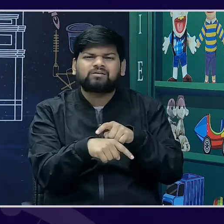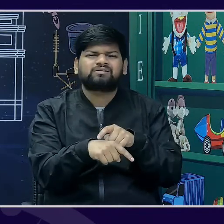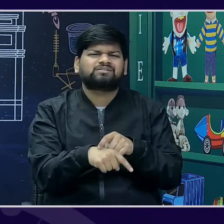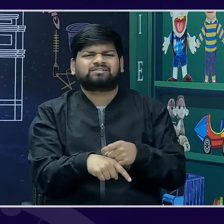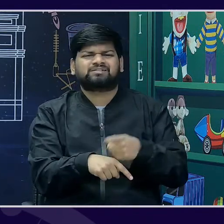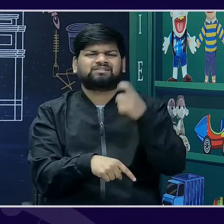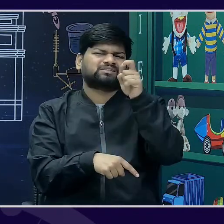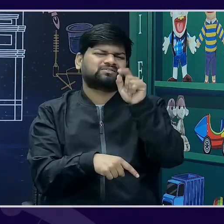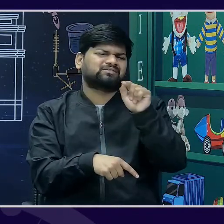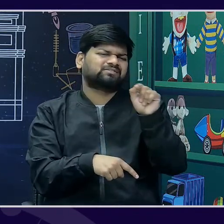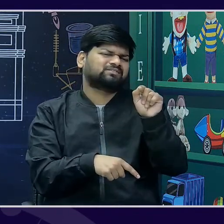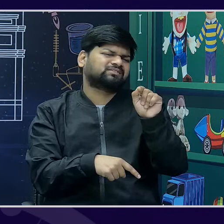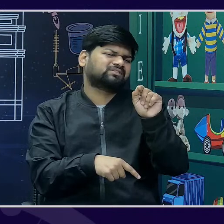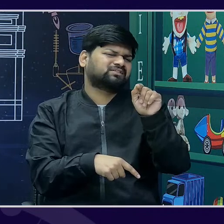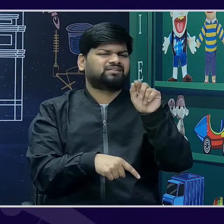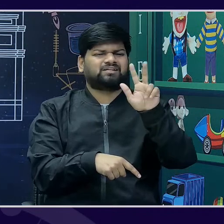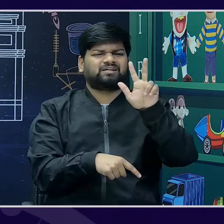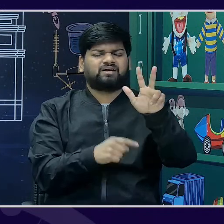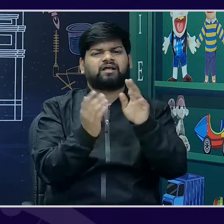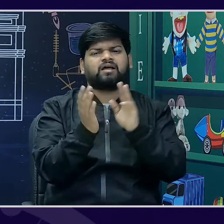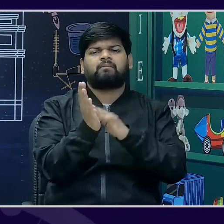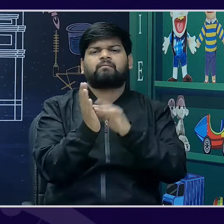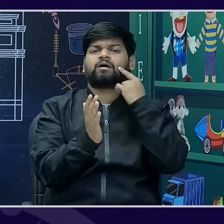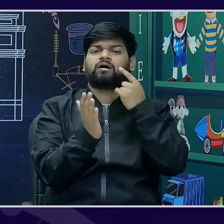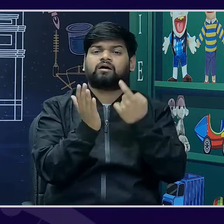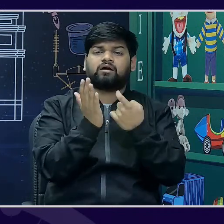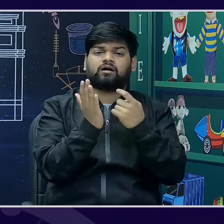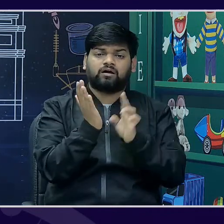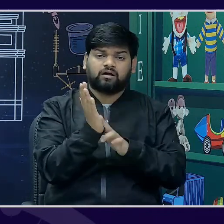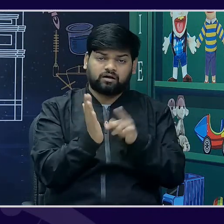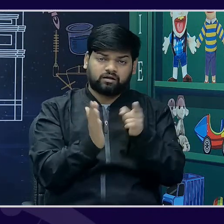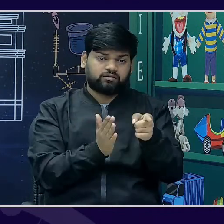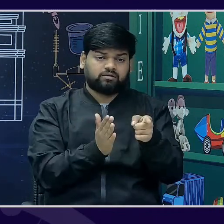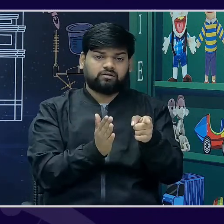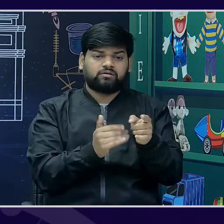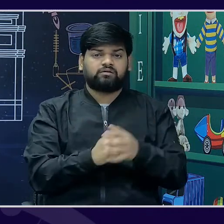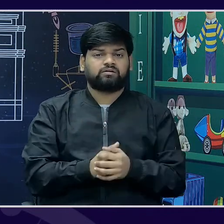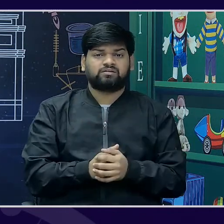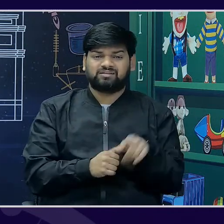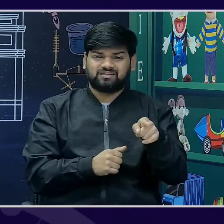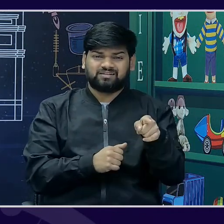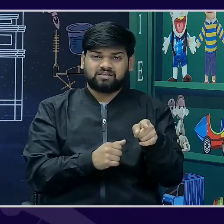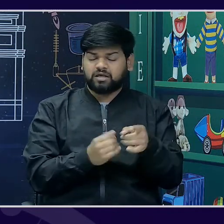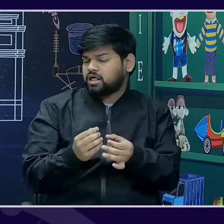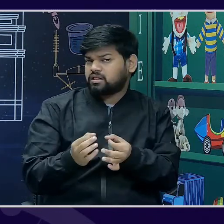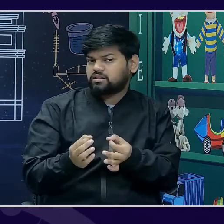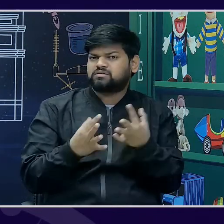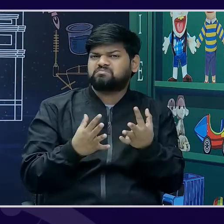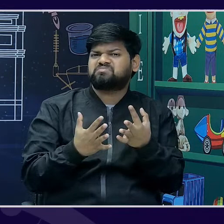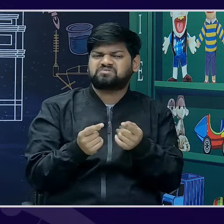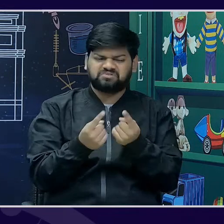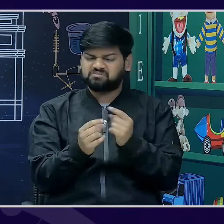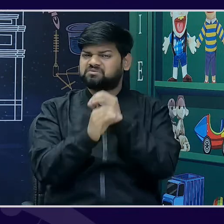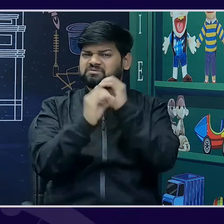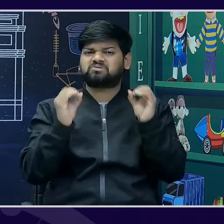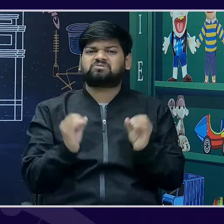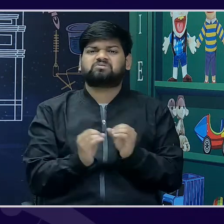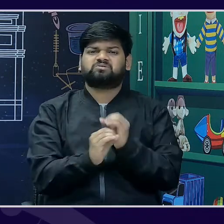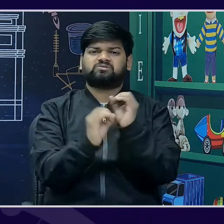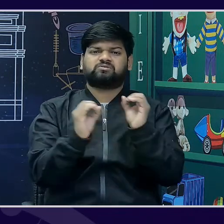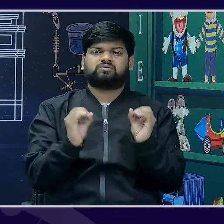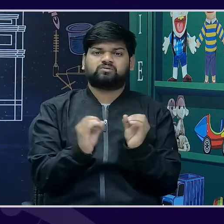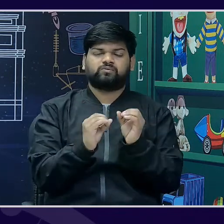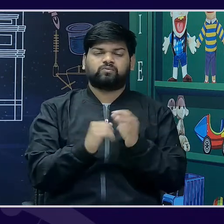huge instrumentation. It can be carried to the bedside, to PICU, NICU, and we can get these